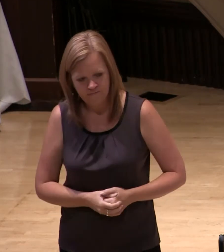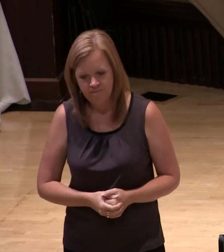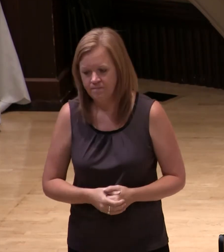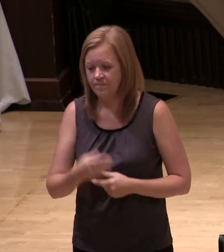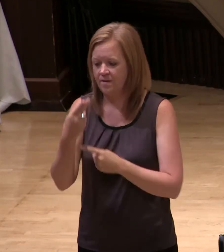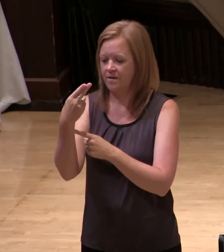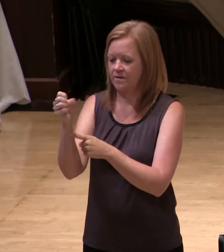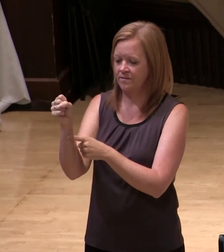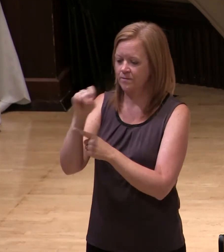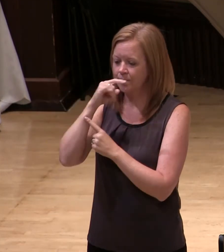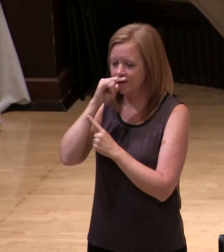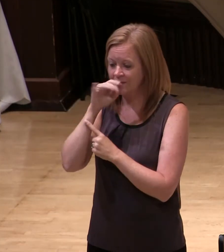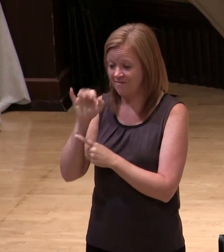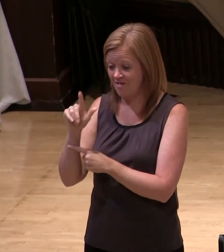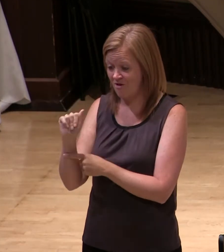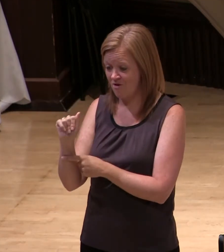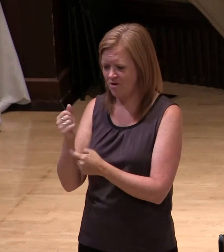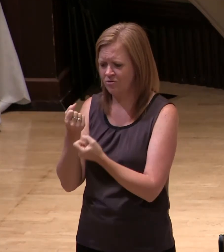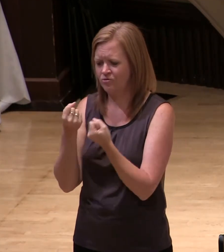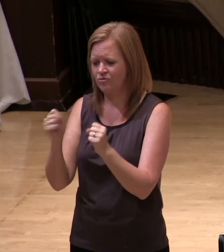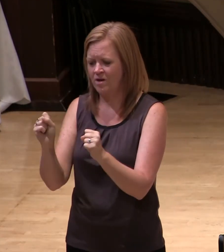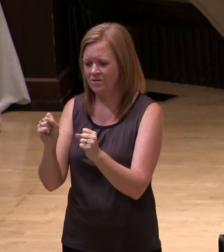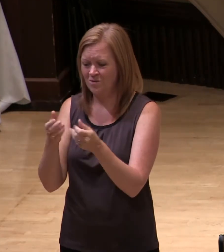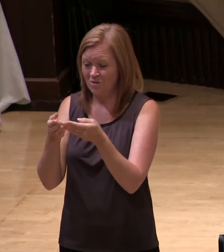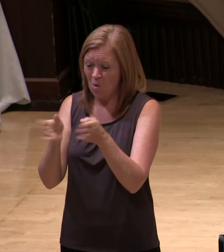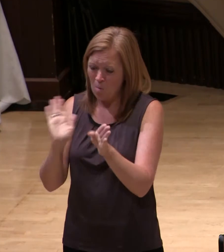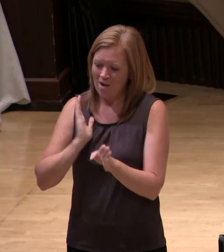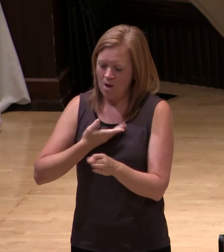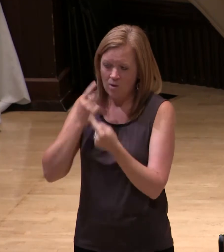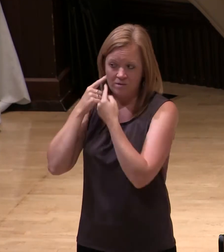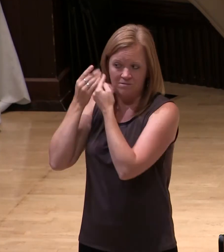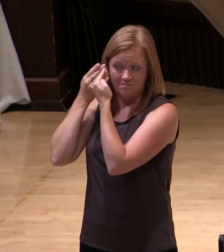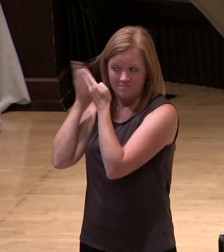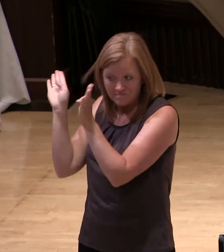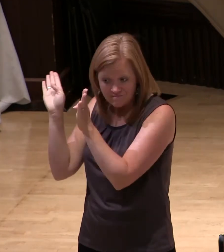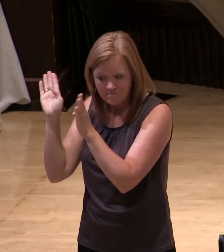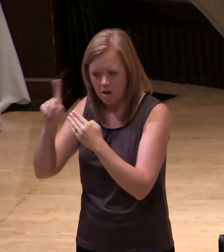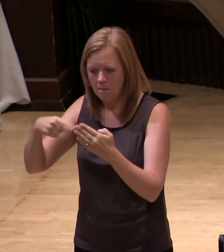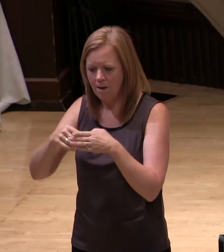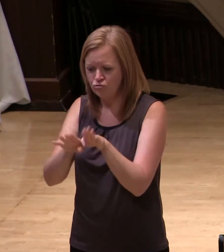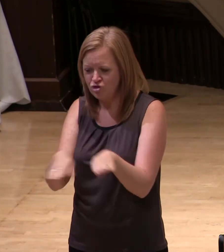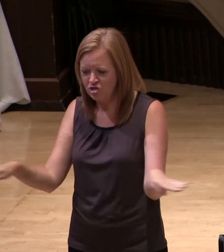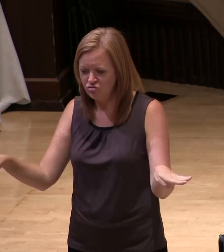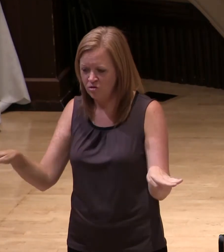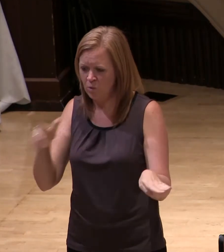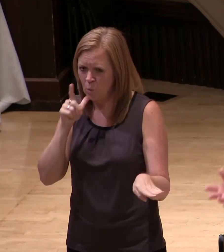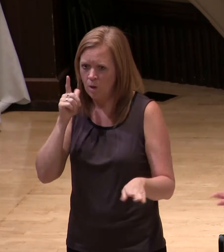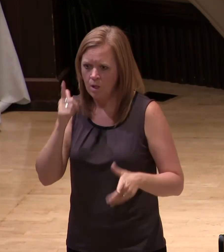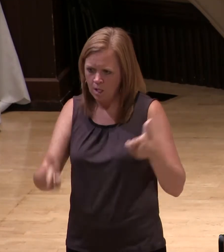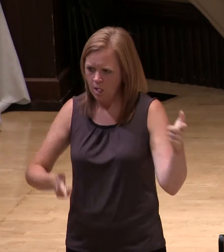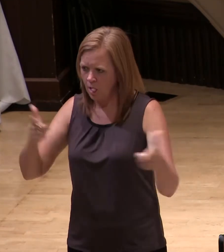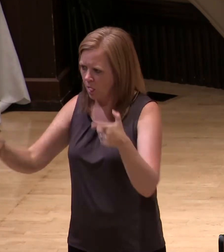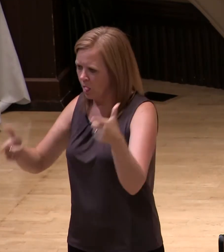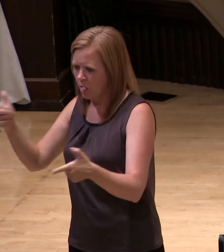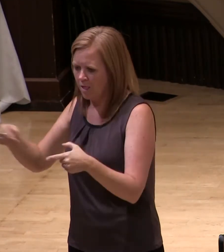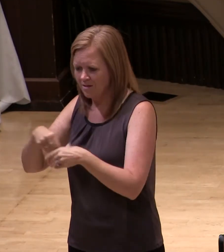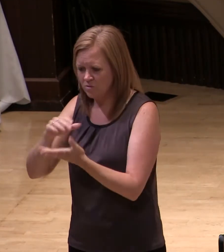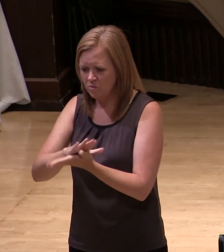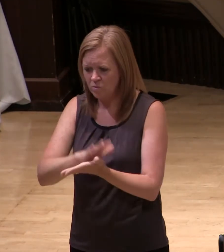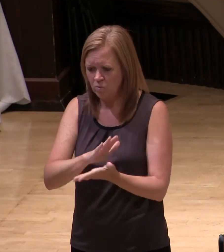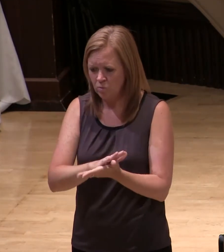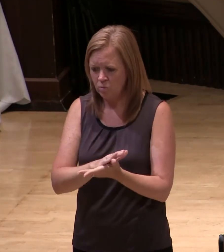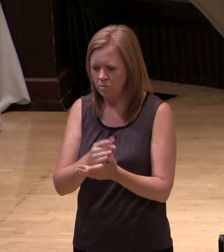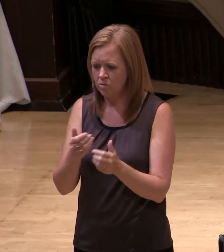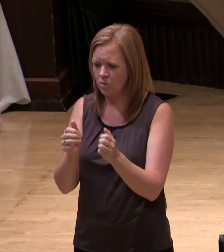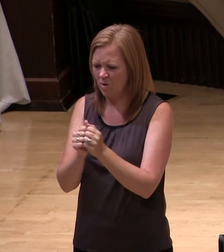The high school kids in Florida are trying to open our ears to the cries of children shot and killed with automatic assault rifles that are still legal in this